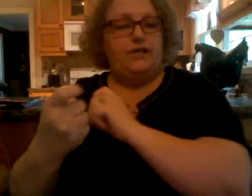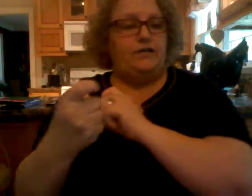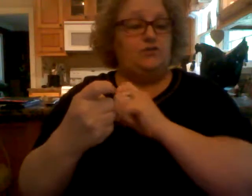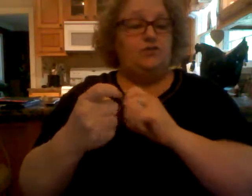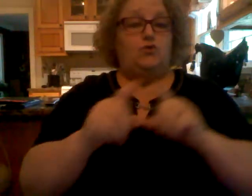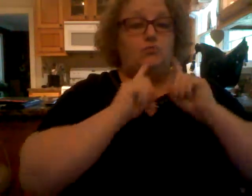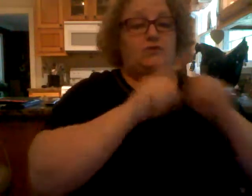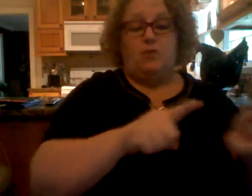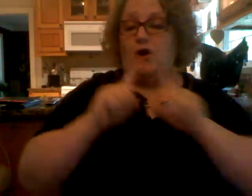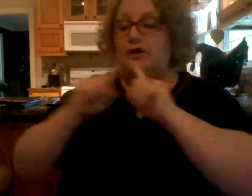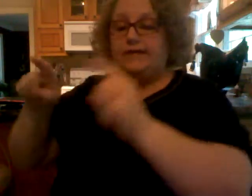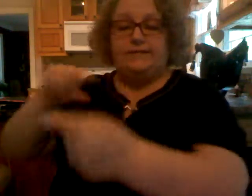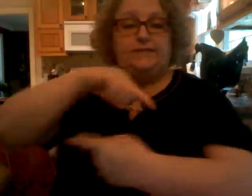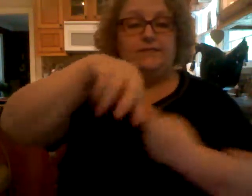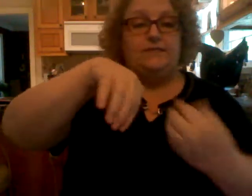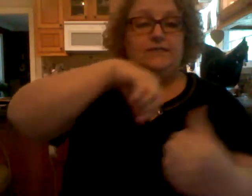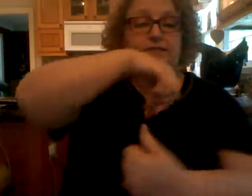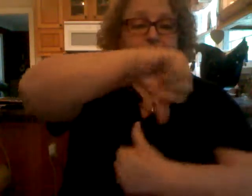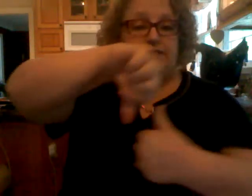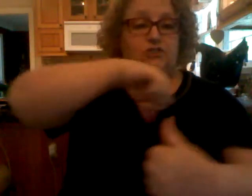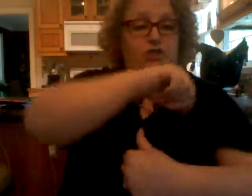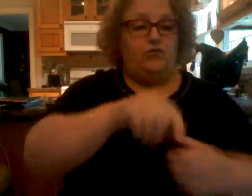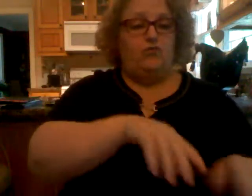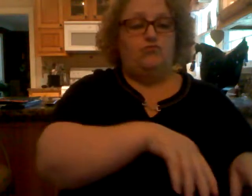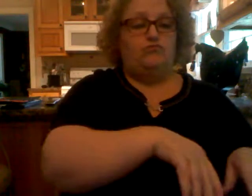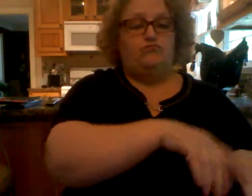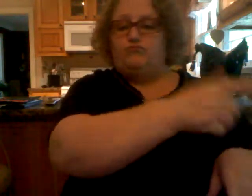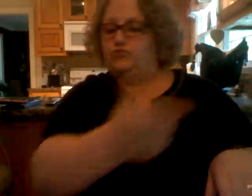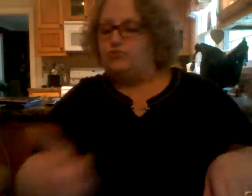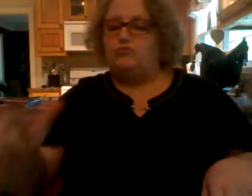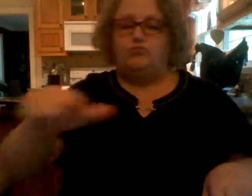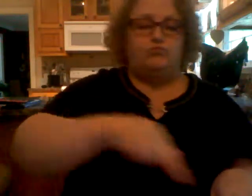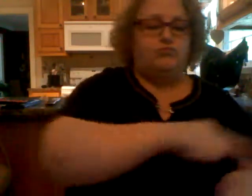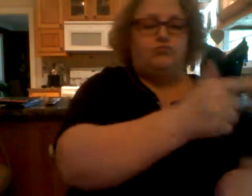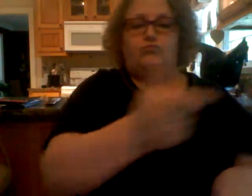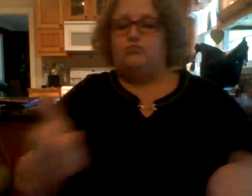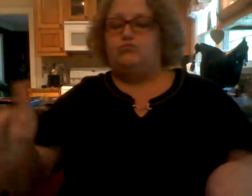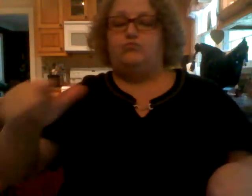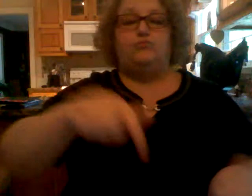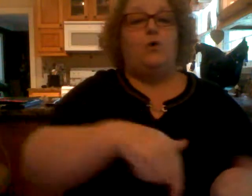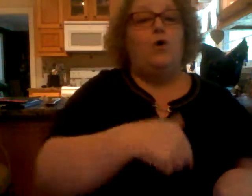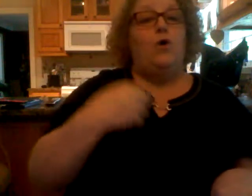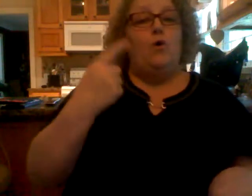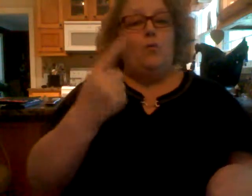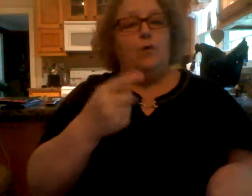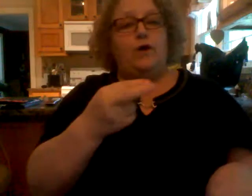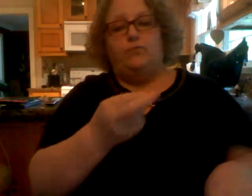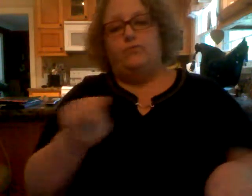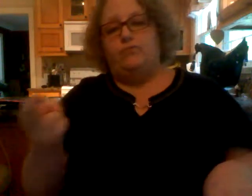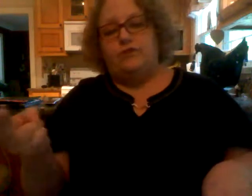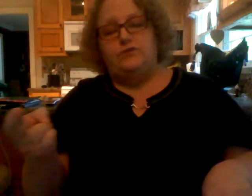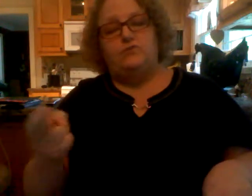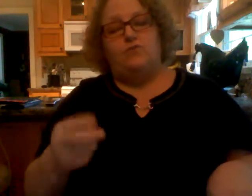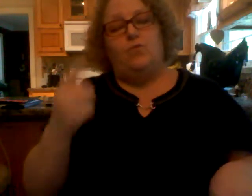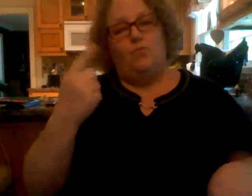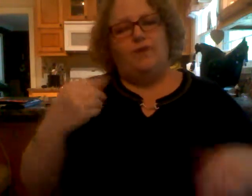Okay? So if a food source or a certain resource that an animal needs was to lessen